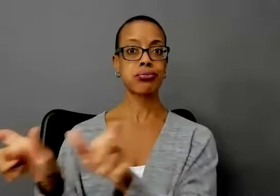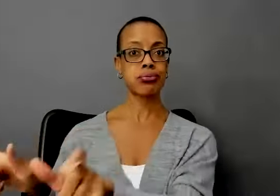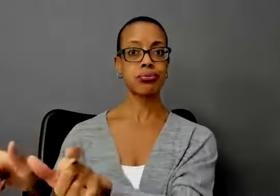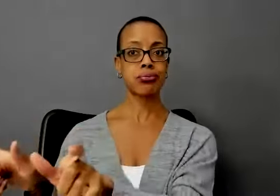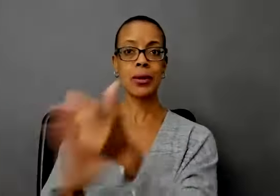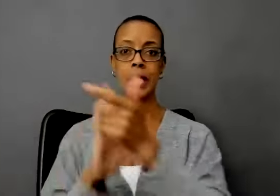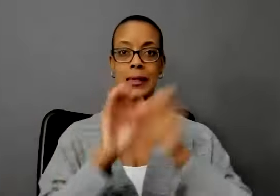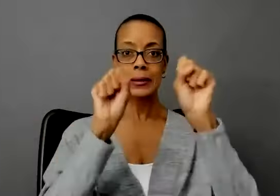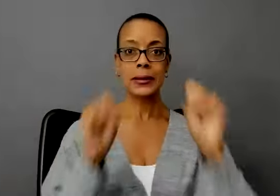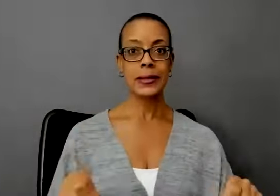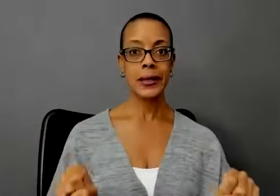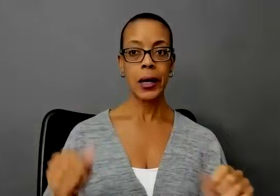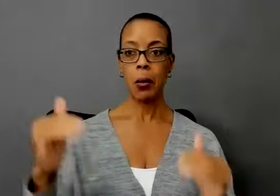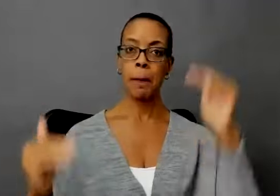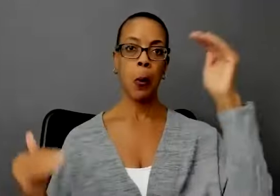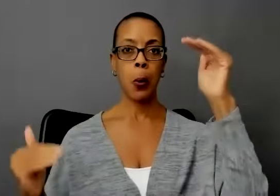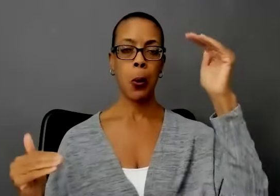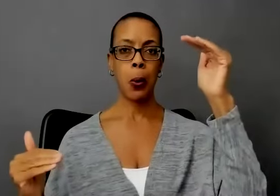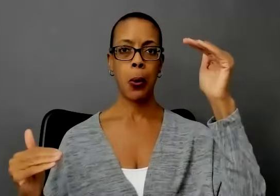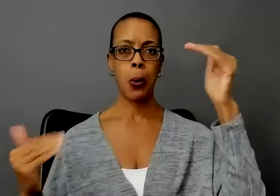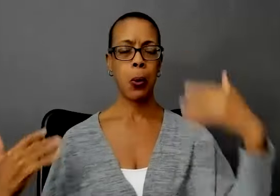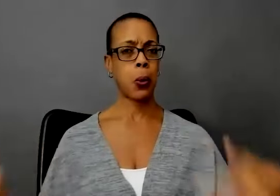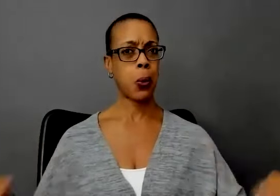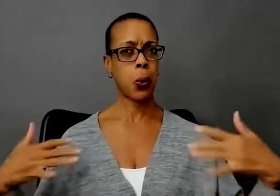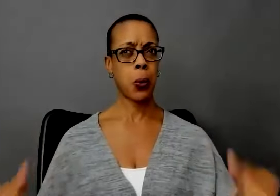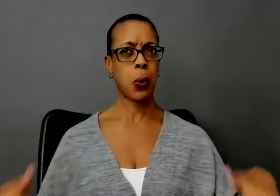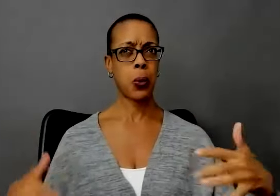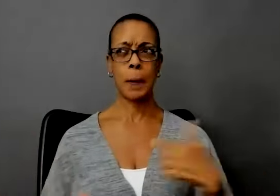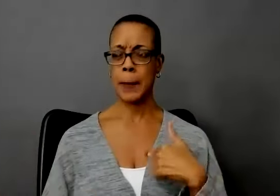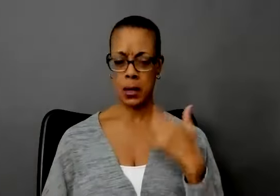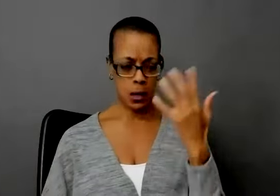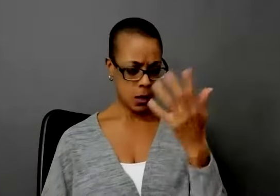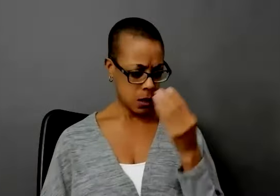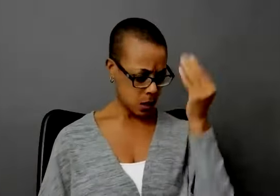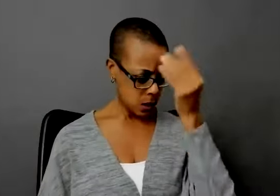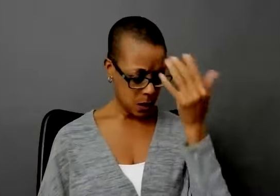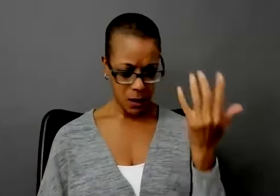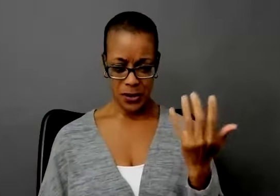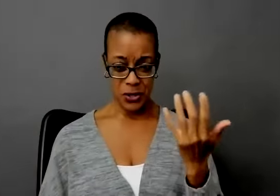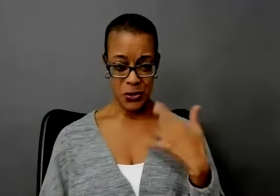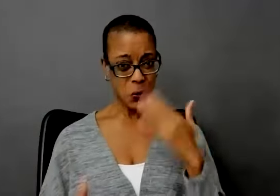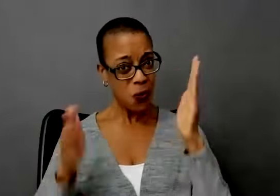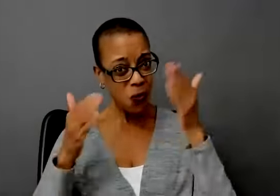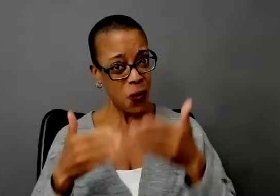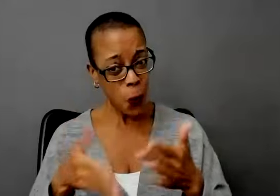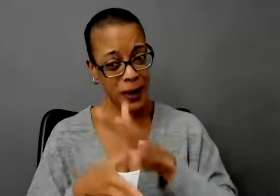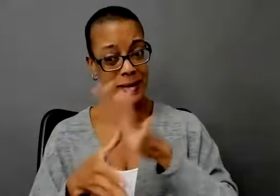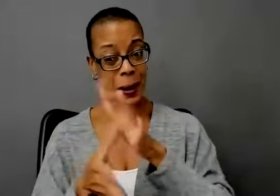system. I had to wonder, like, is this what we should be focusing on? Publication bans have hurt me and, you know,